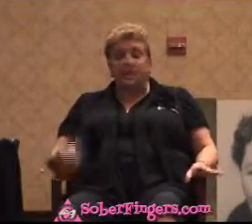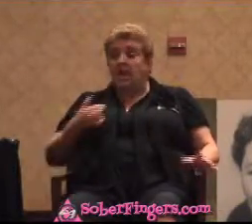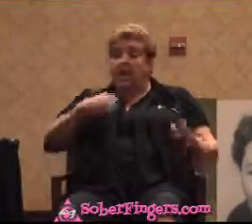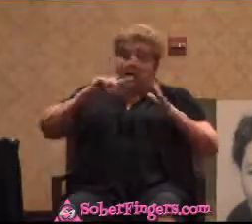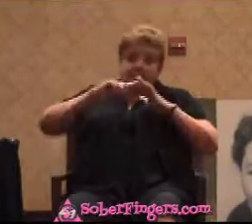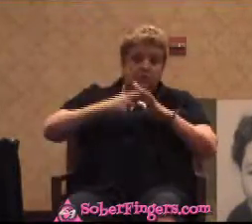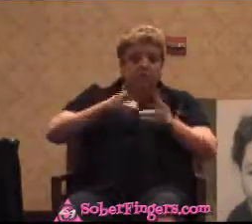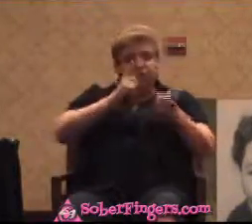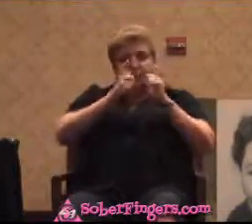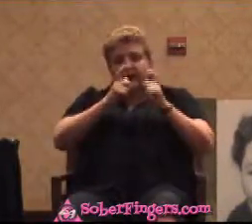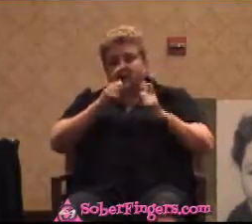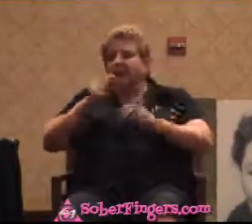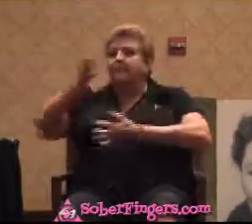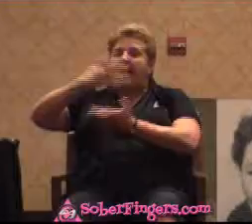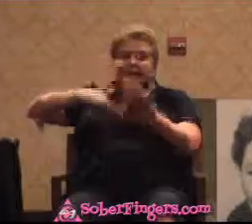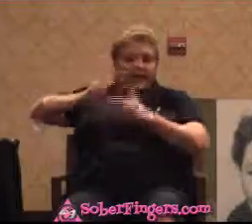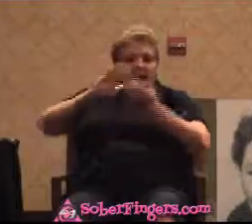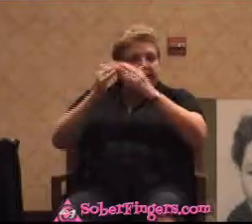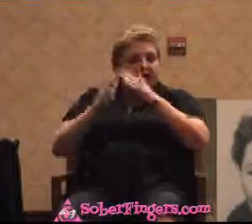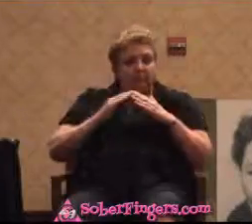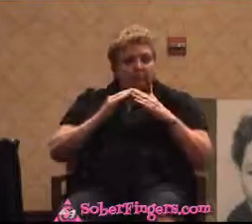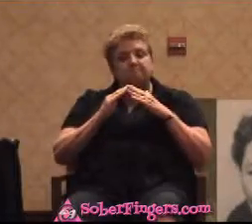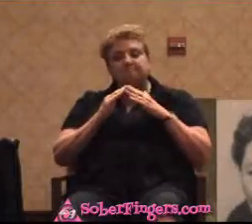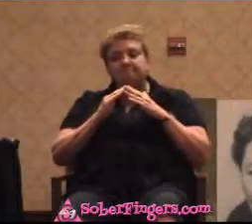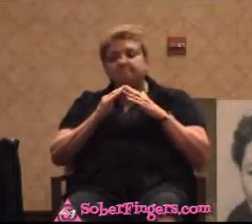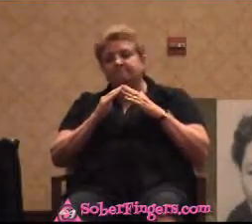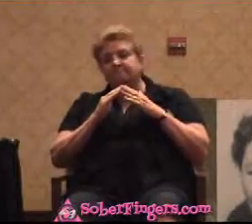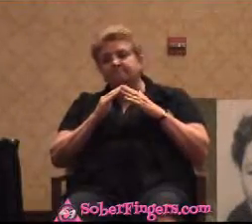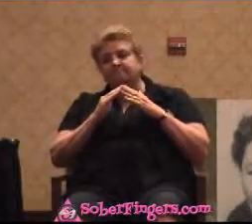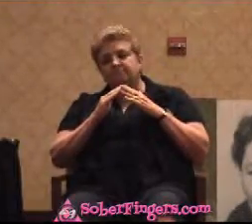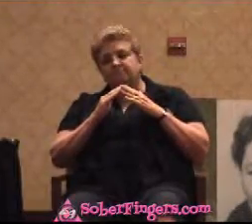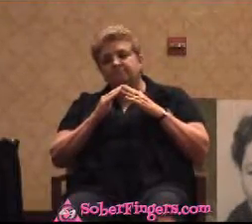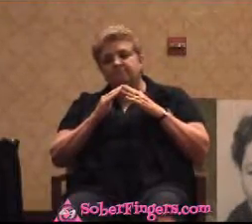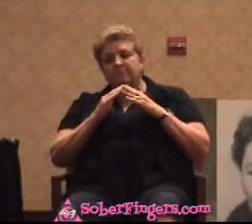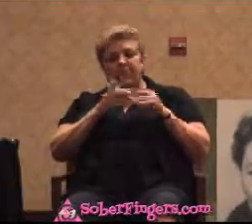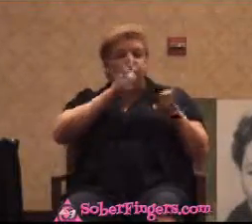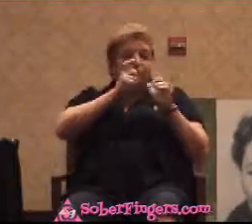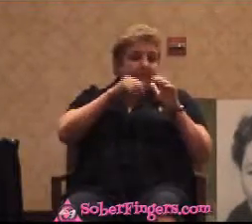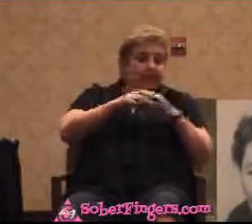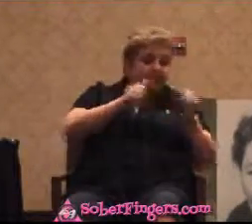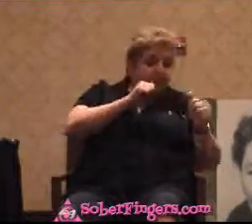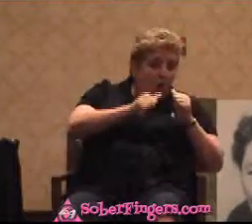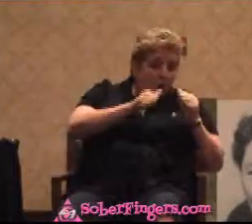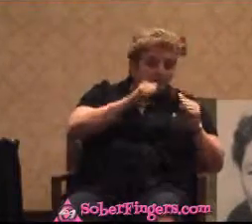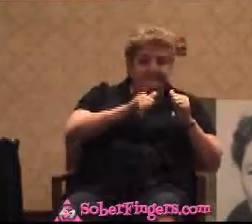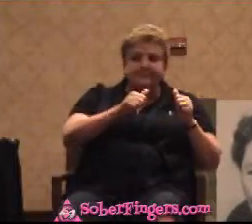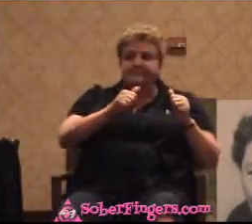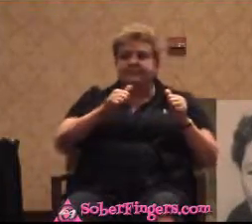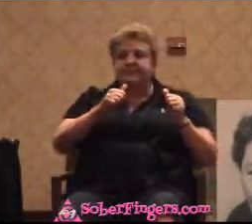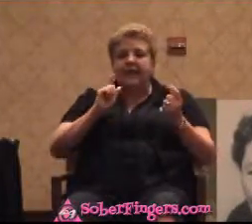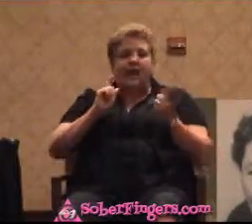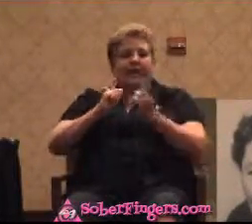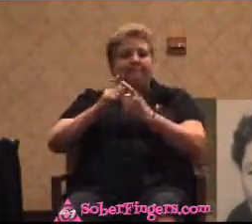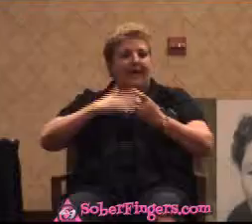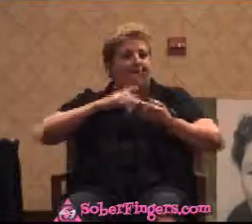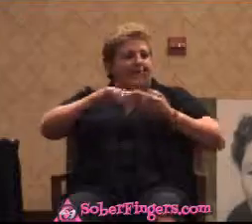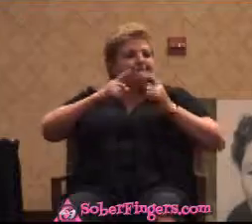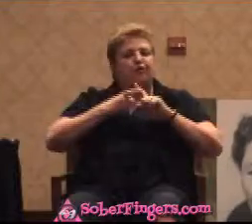I'm hanging out downtown. I'm drinking in the worst of bars. I met my friends, my buddies,